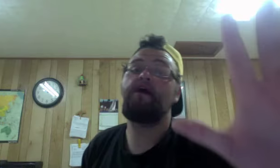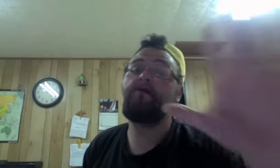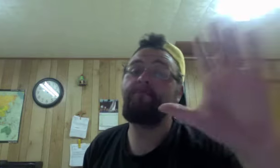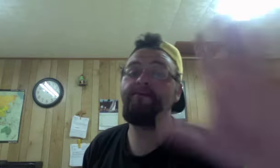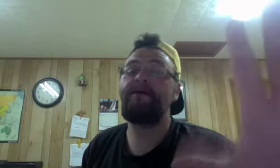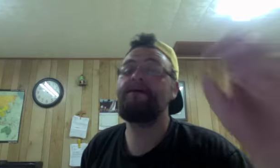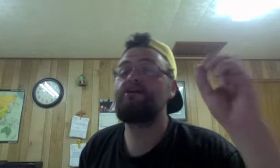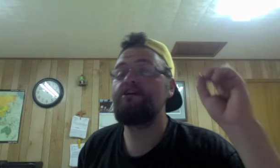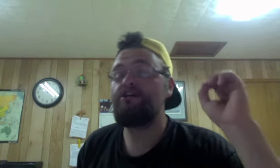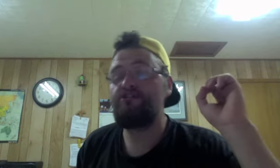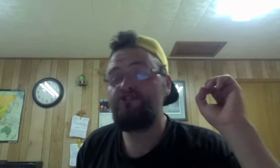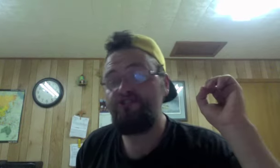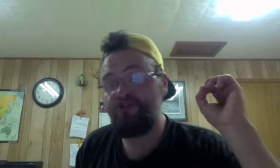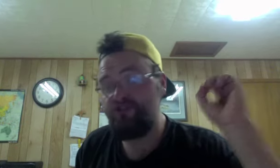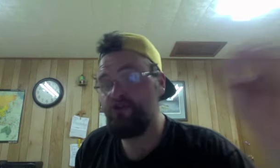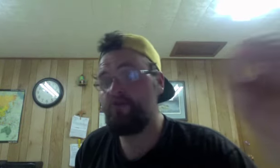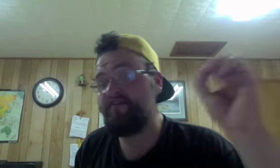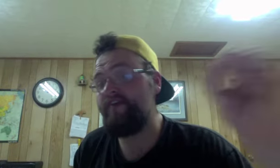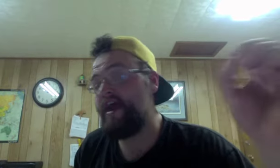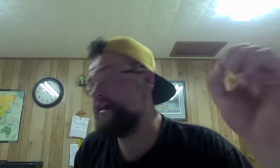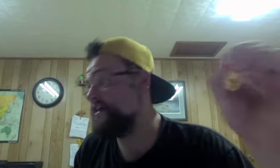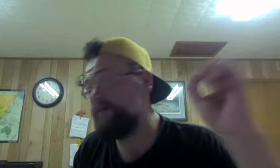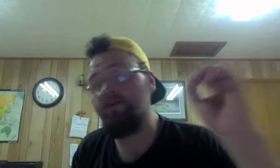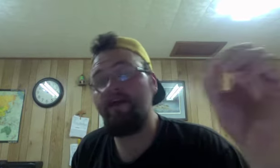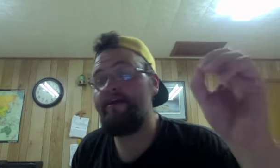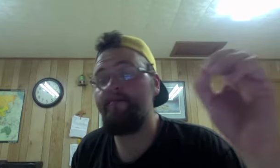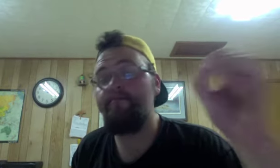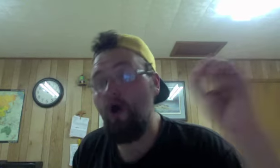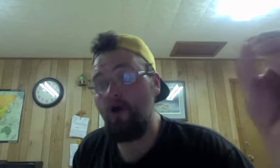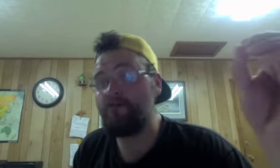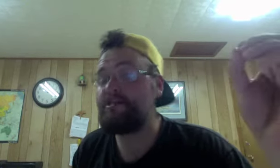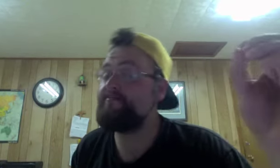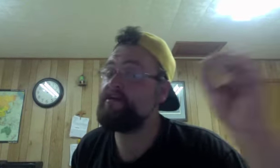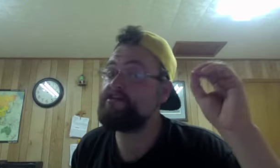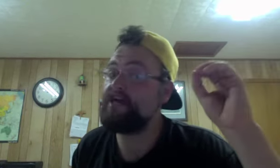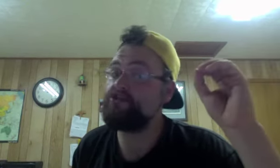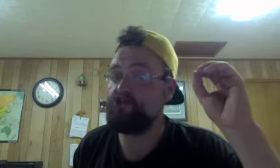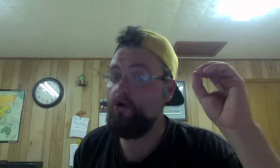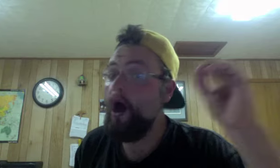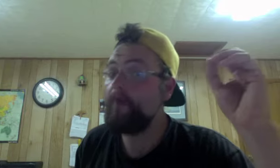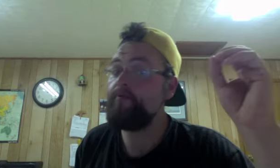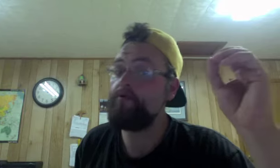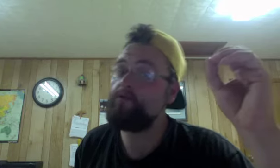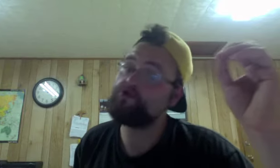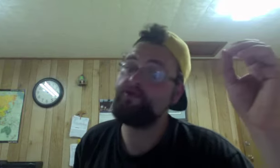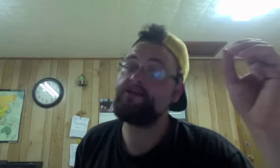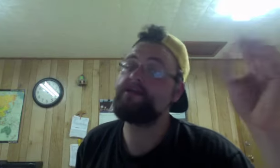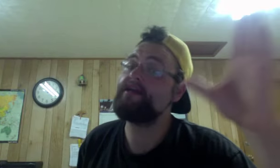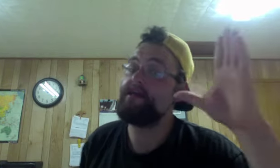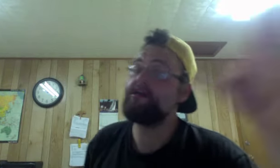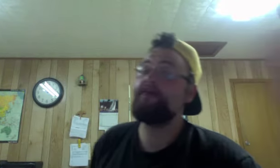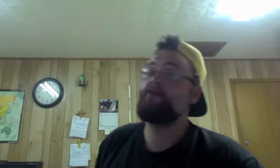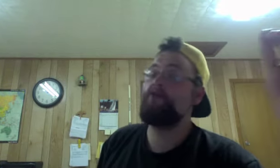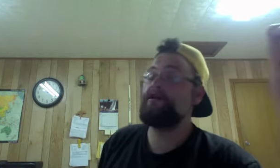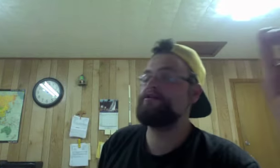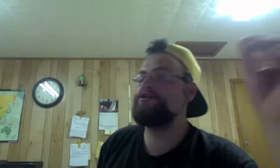I'm a big Derby fan he could have a great year Barnes if he decides to show up most weeks then he could have a great year too